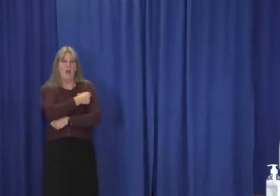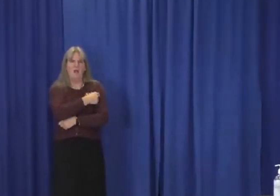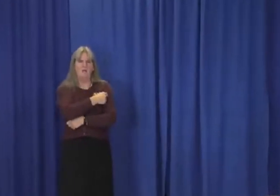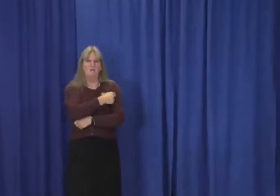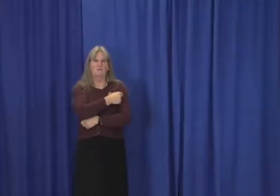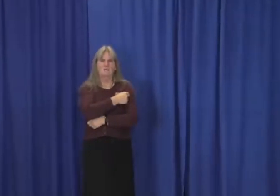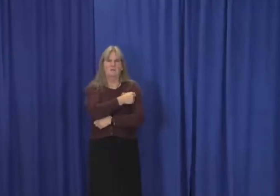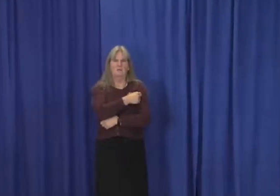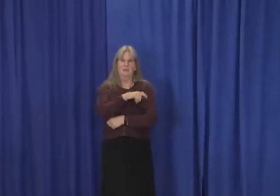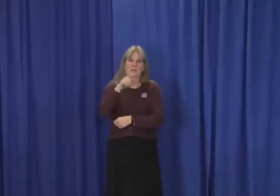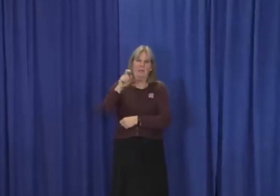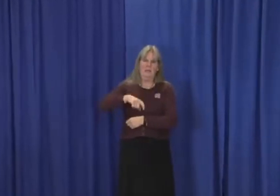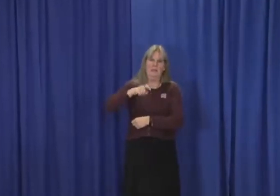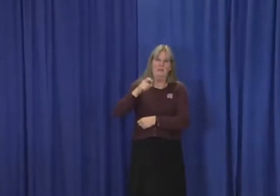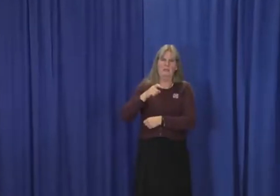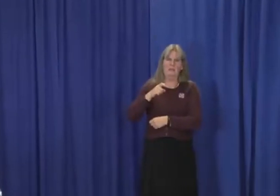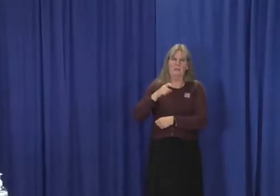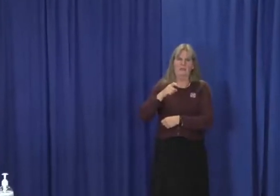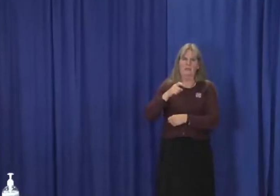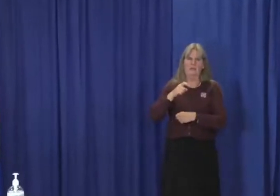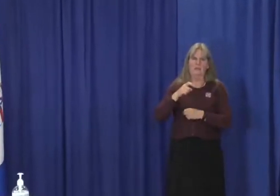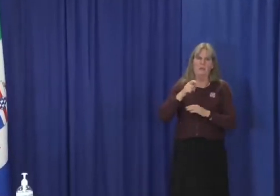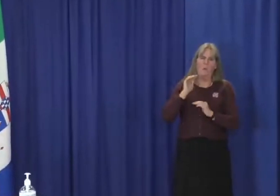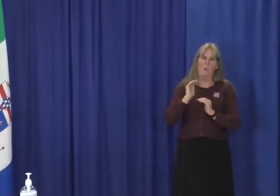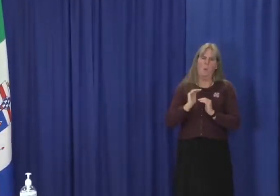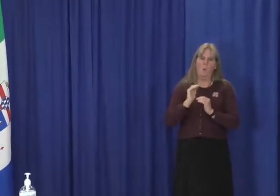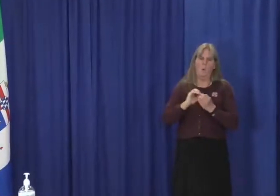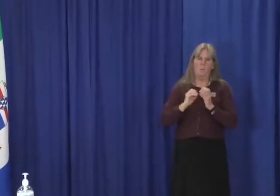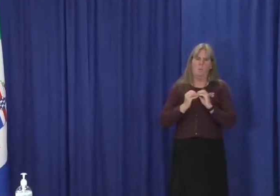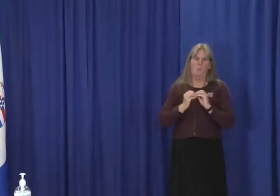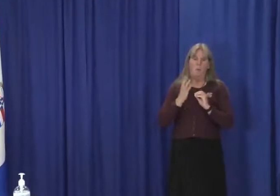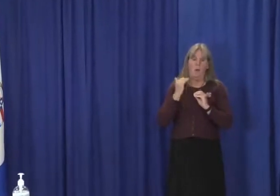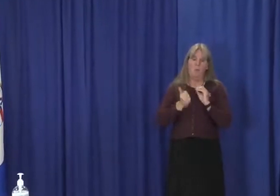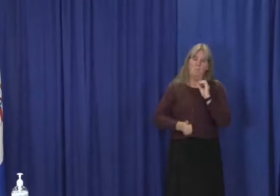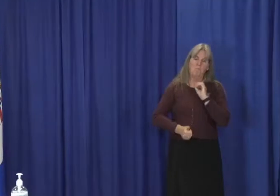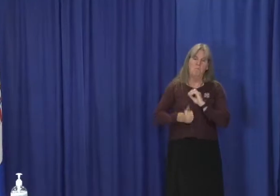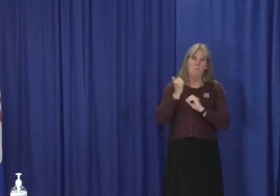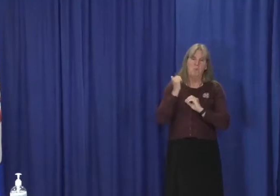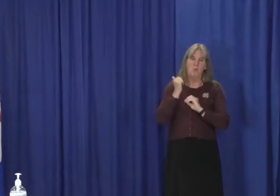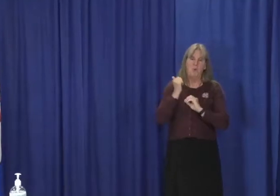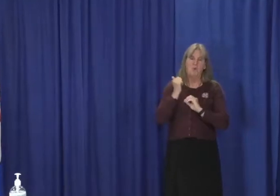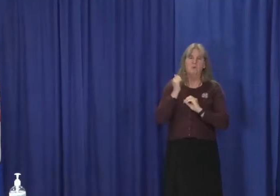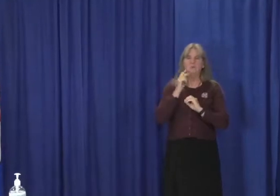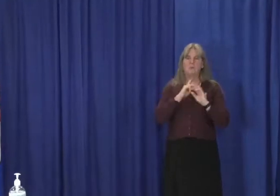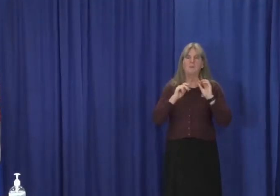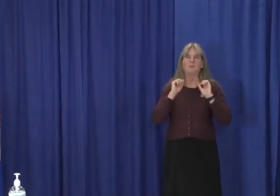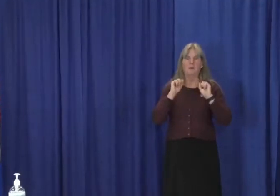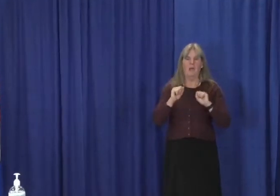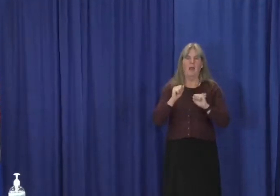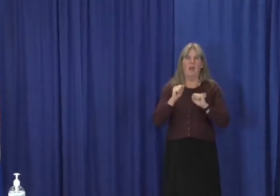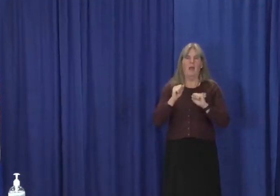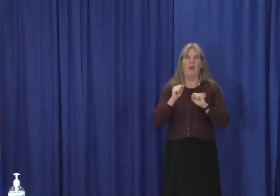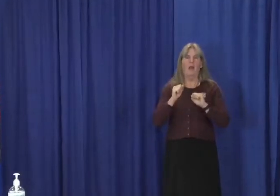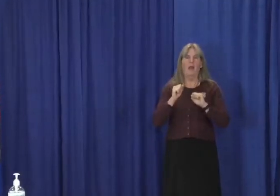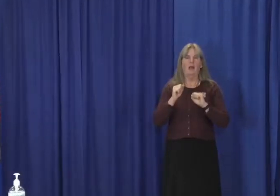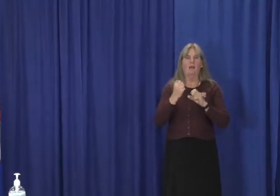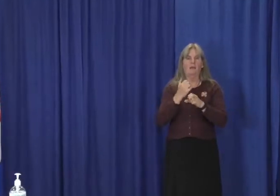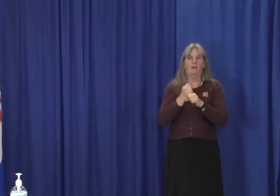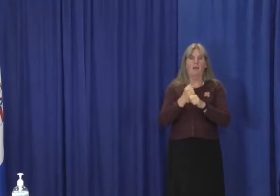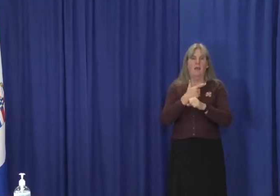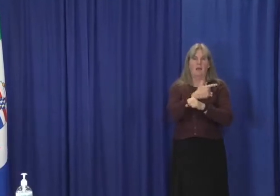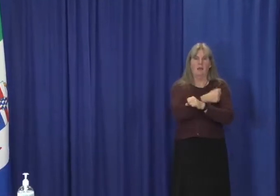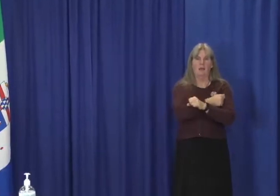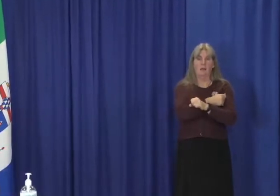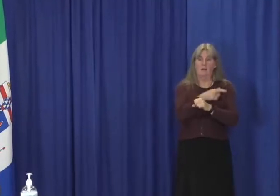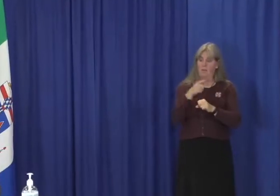probably significantly lower just because the majority of the eligible population has gotten it. Will the mass clinics